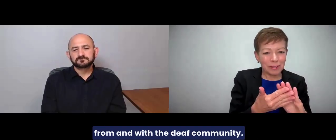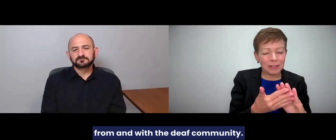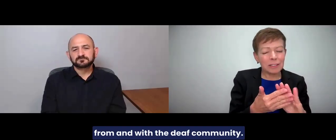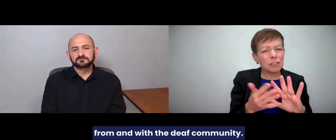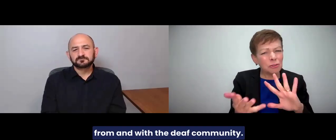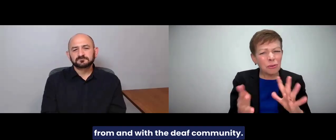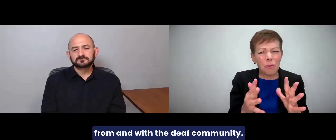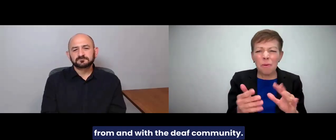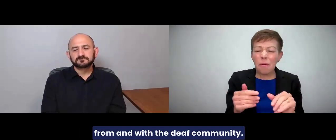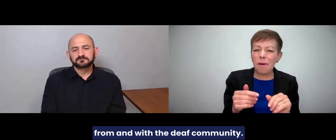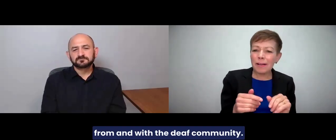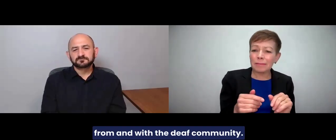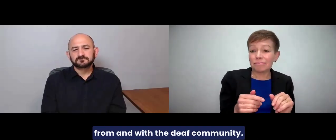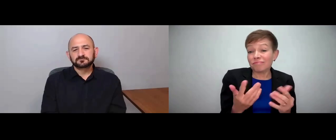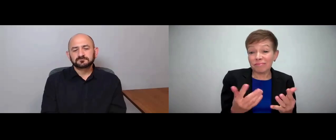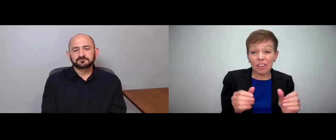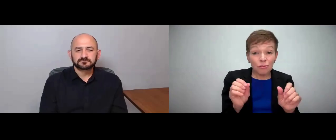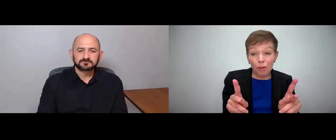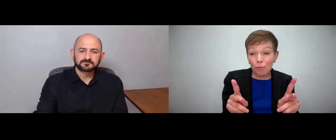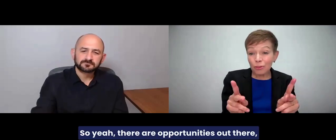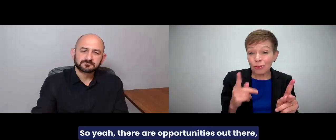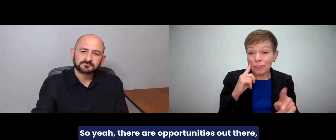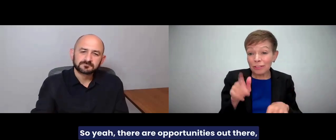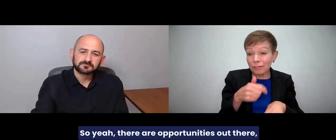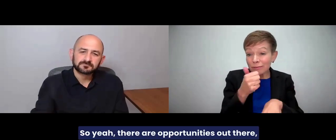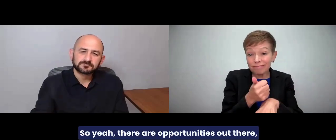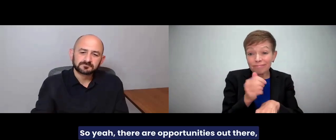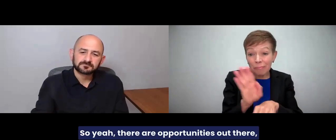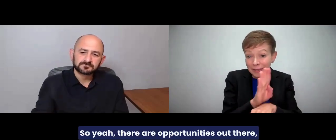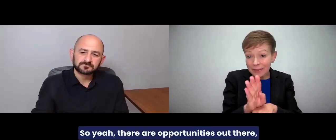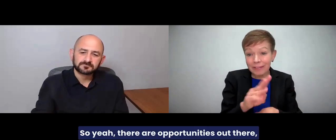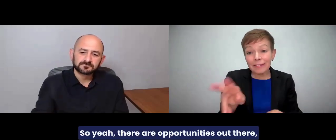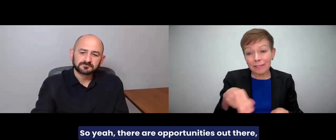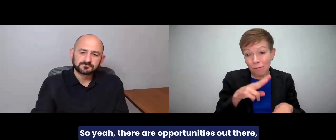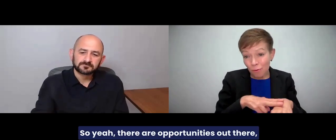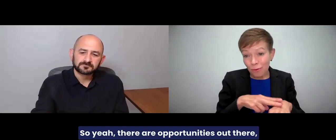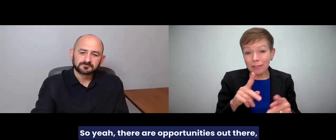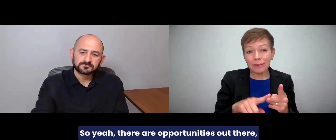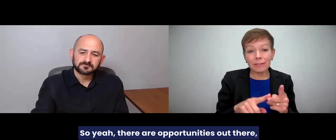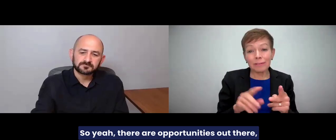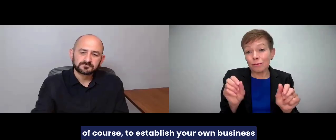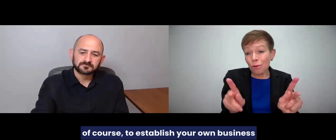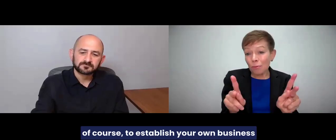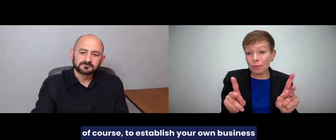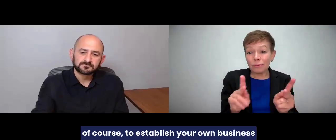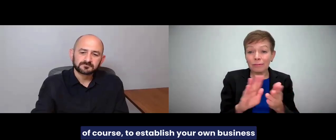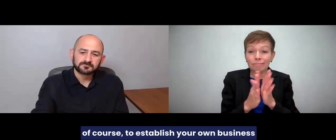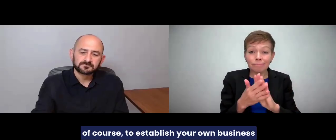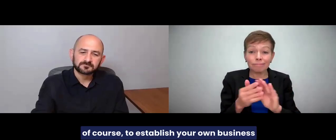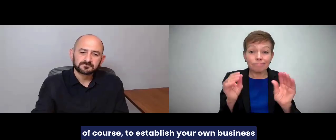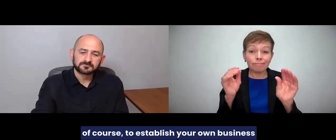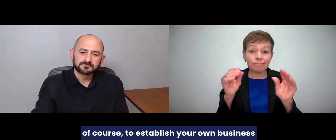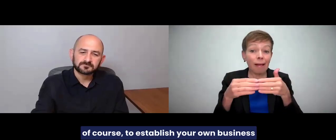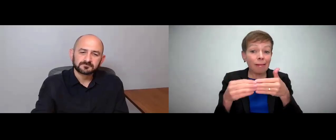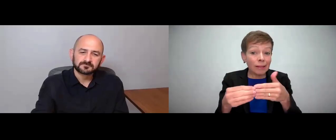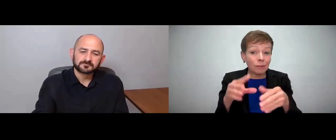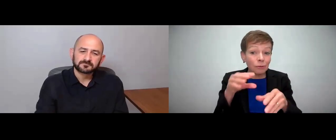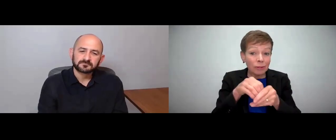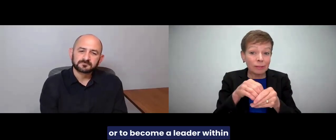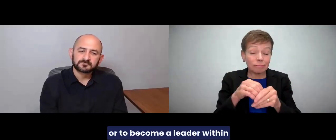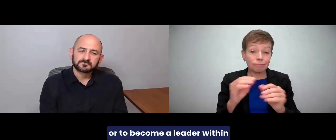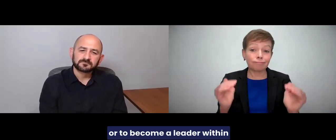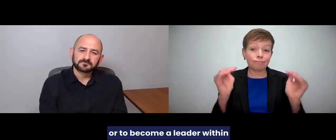learned from and with the deaf community. So, yeah, there are opportunities out there, of course, to establish your own